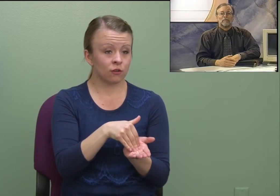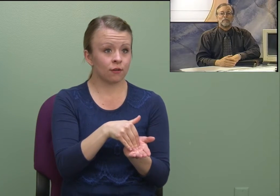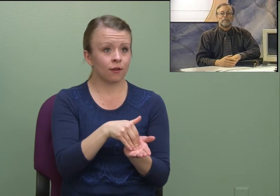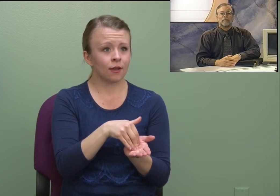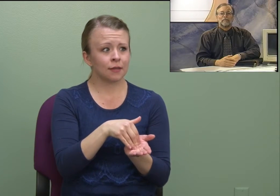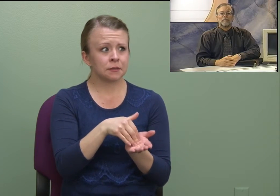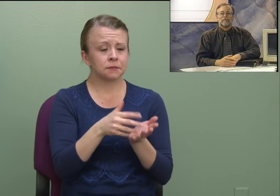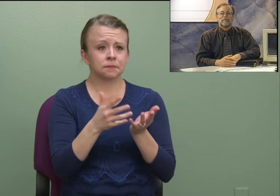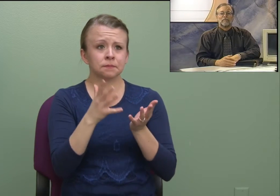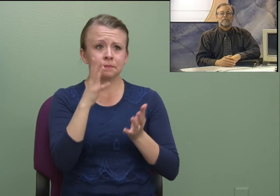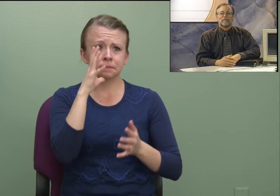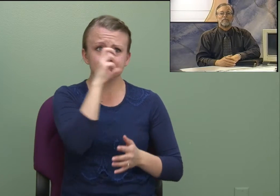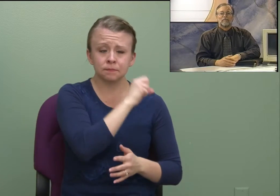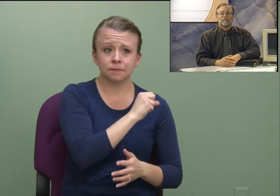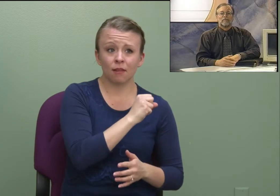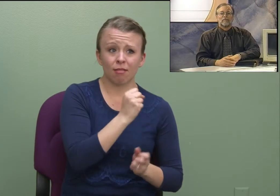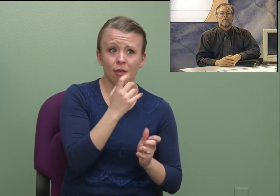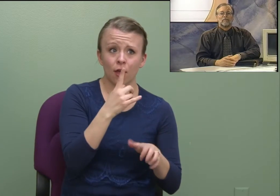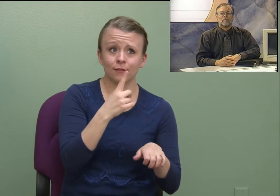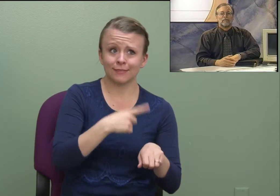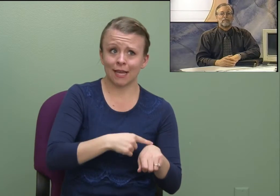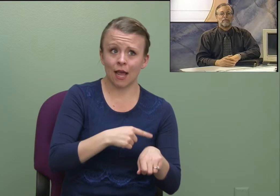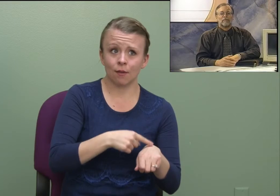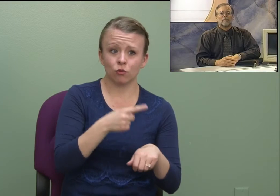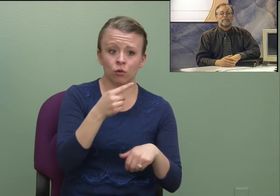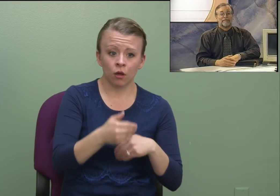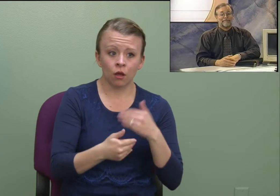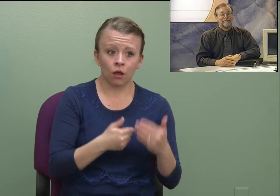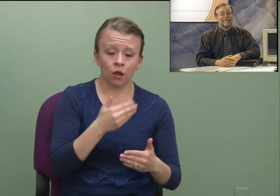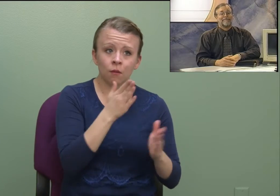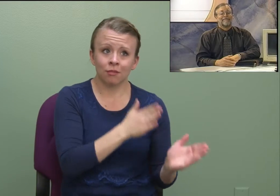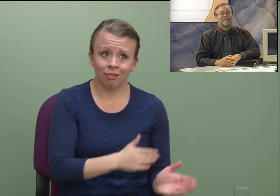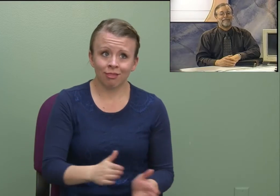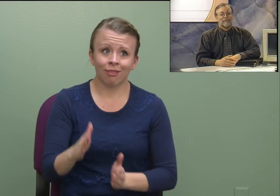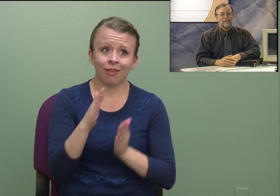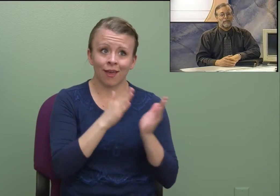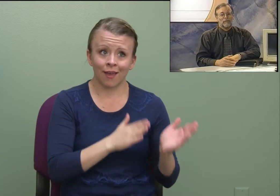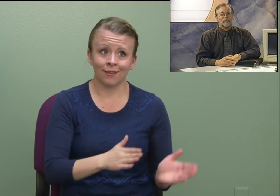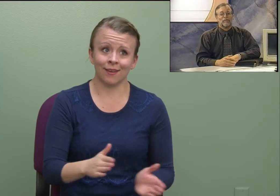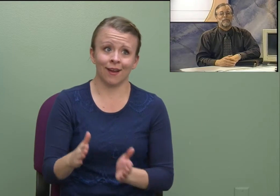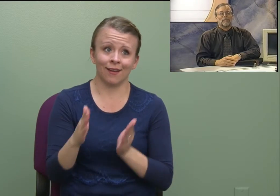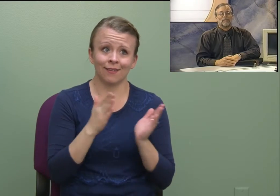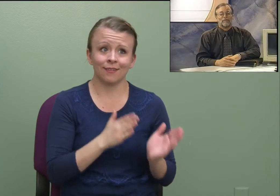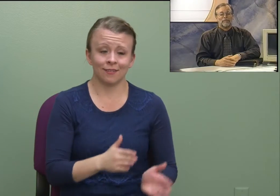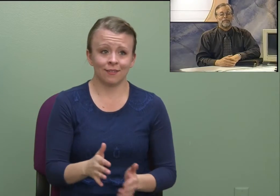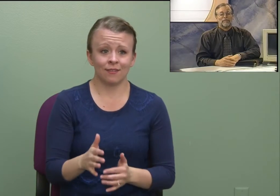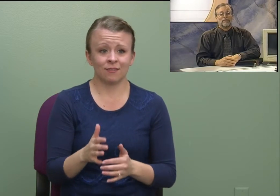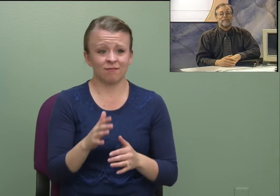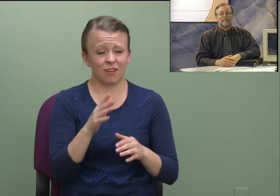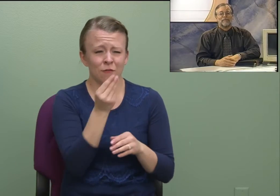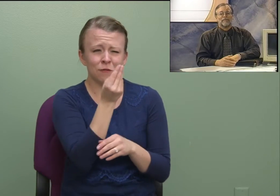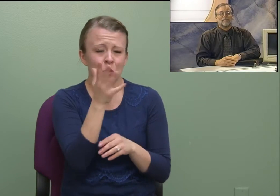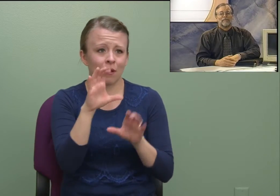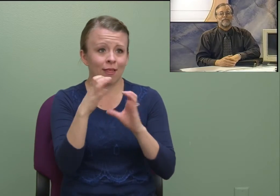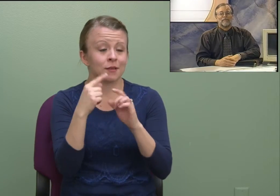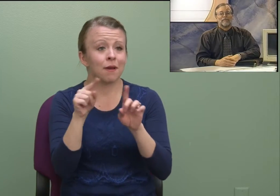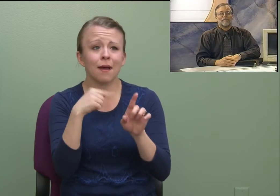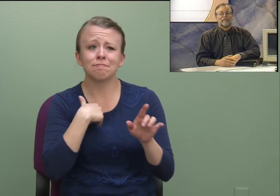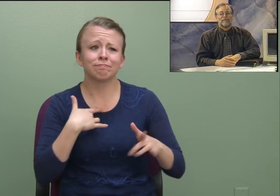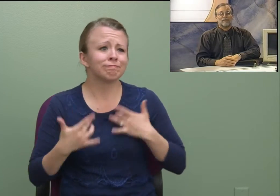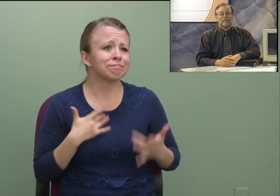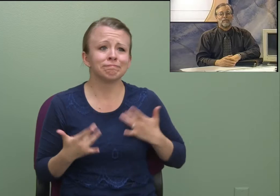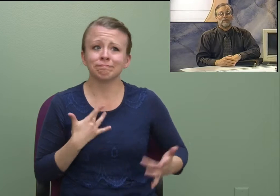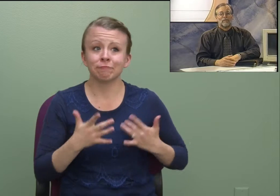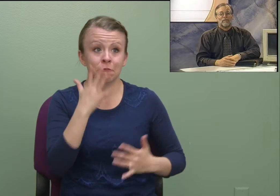probably taken a lot of time just to plan a few classes, Yeah. but I'm excited